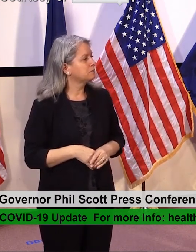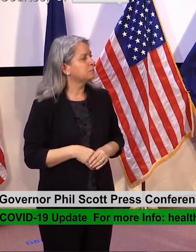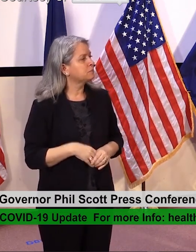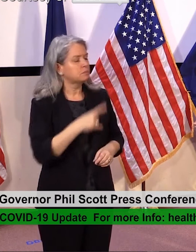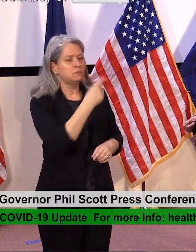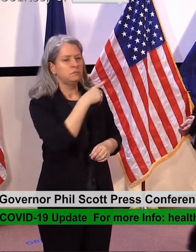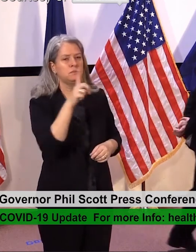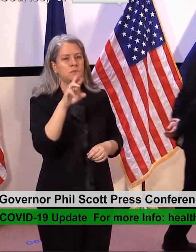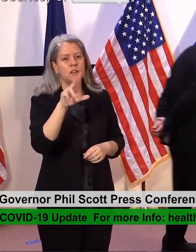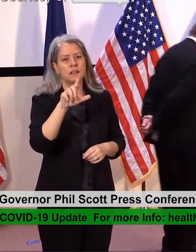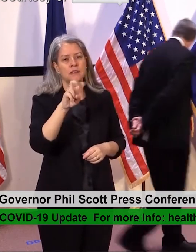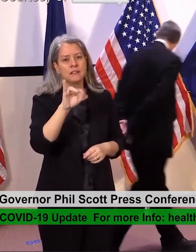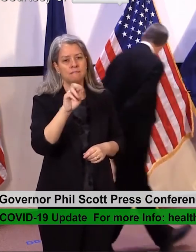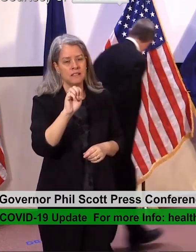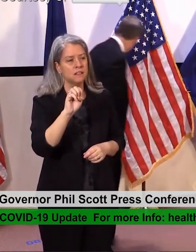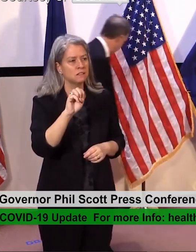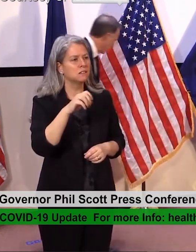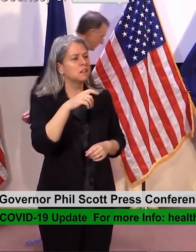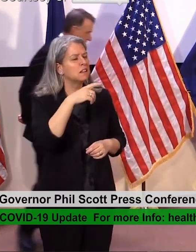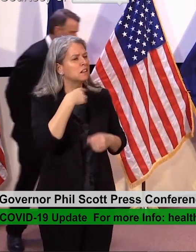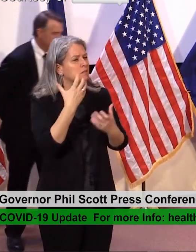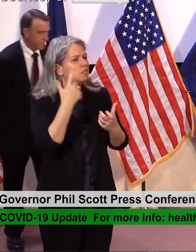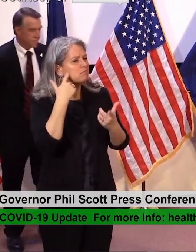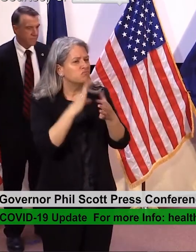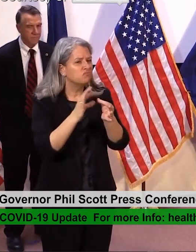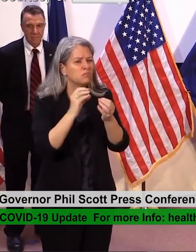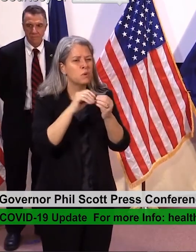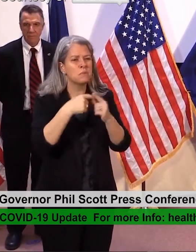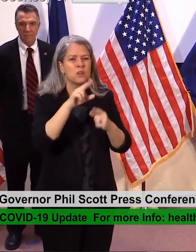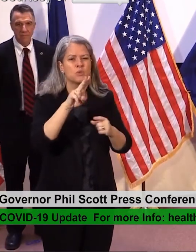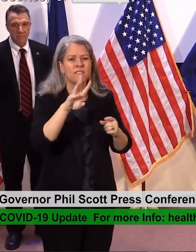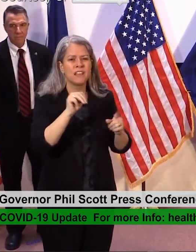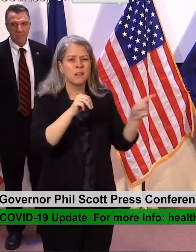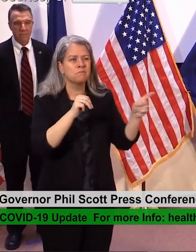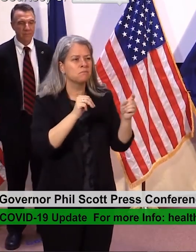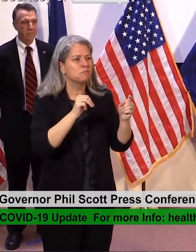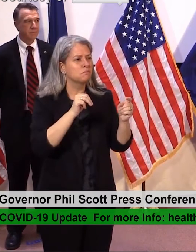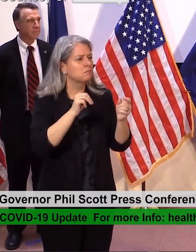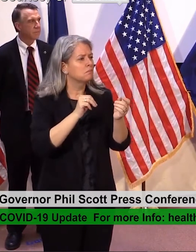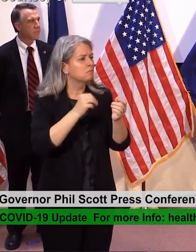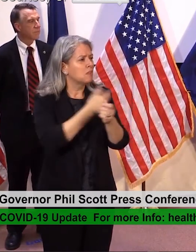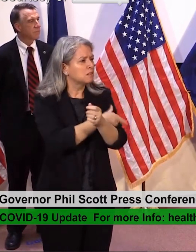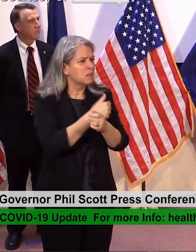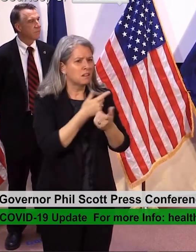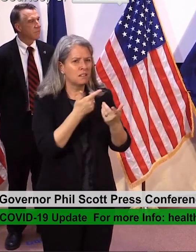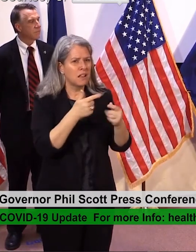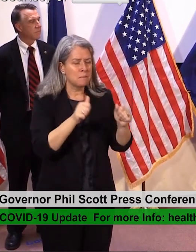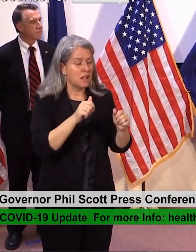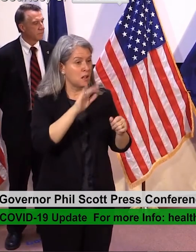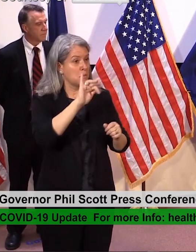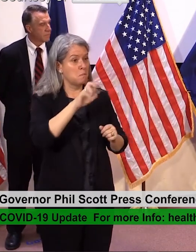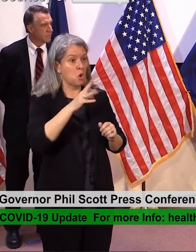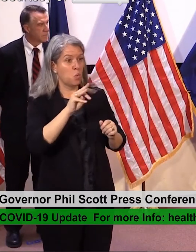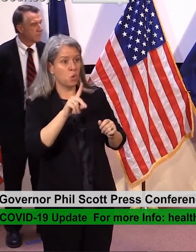Dr. Levine, could we ask you about the UVM Medical Center capacity? Does Birchwood threaten that?